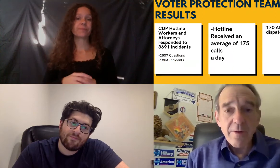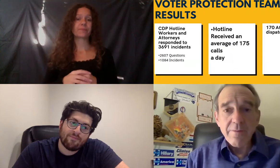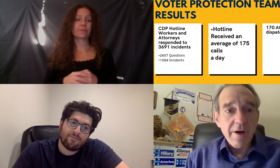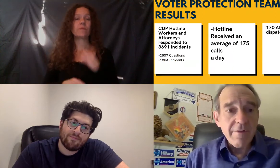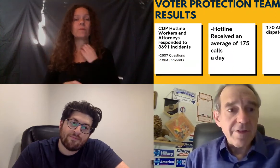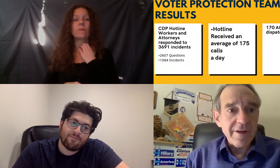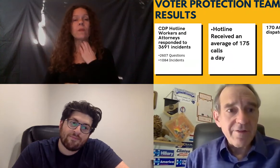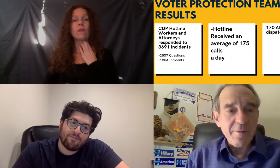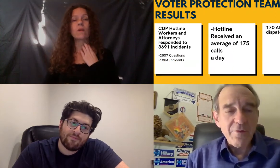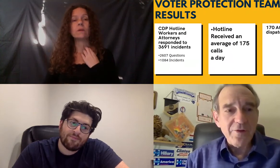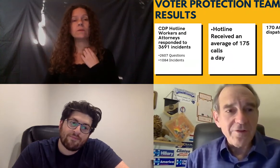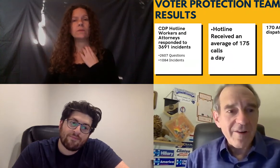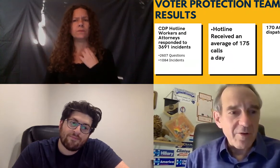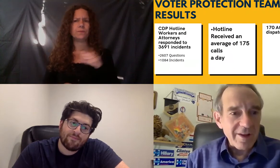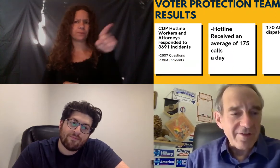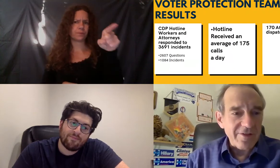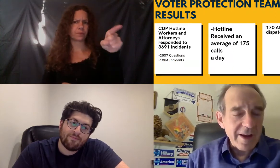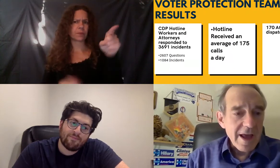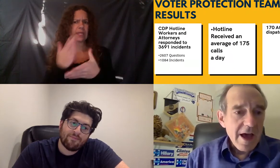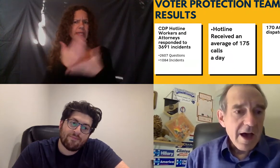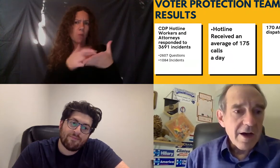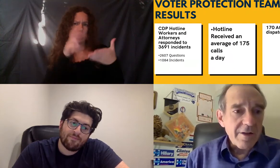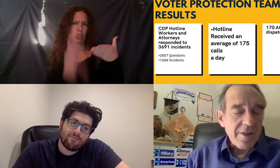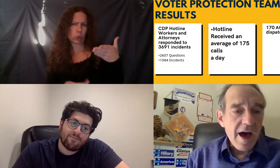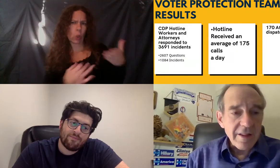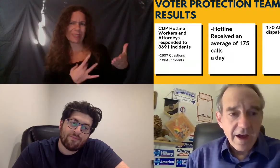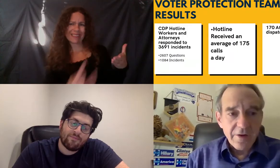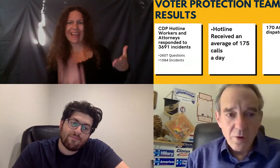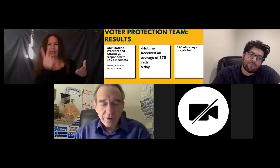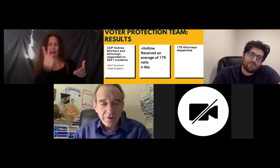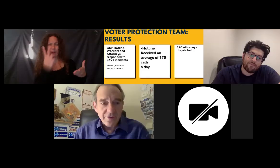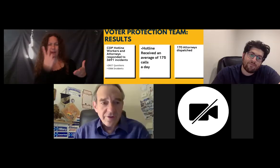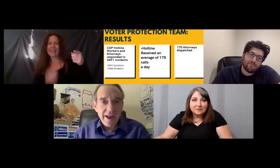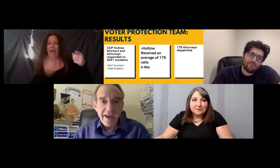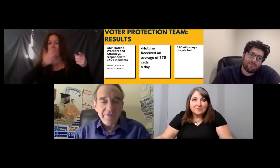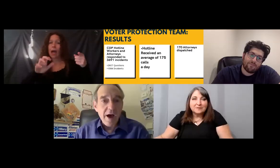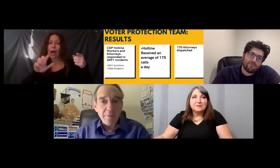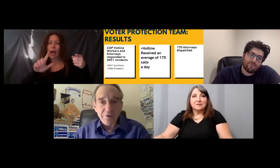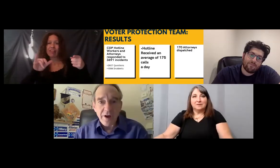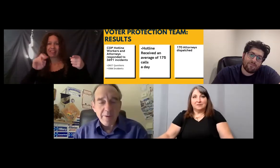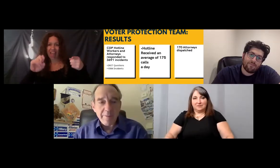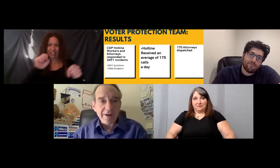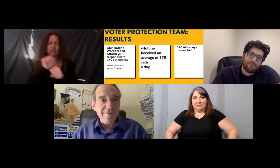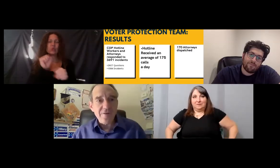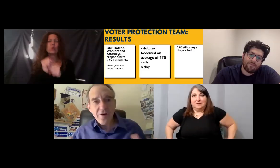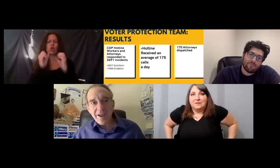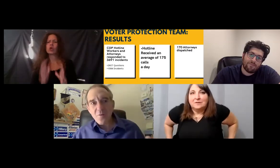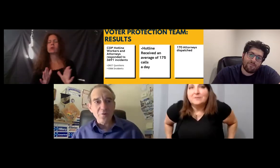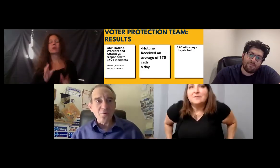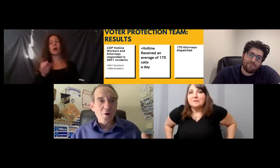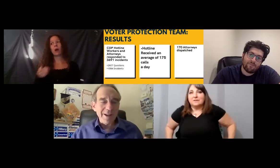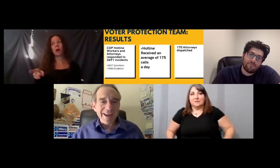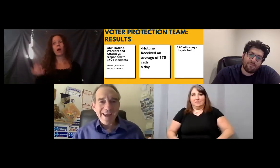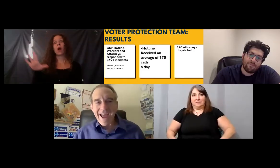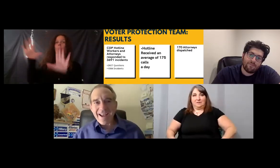And here's some of the results that everyone likes to see. The hotline workers did a phenomenal job. I mean, converting